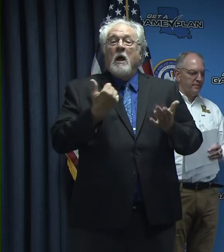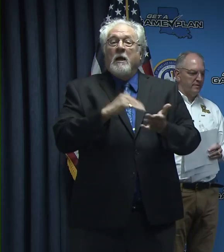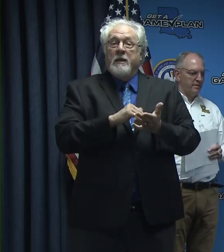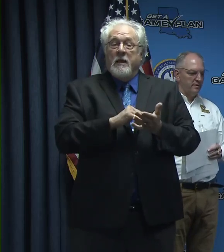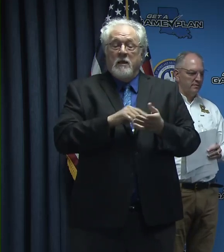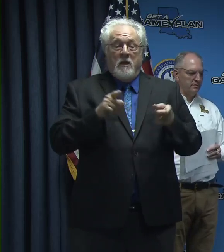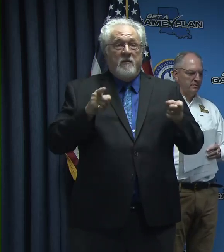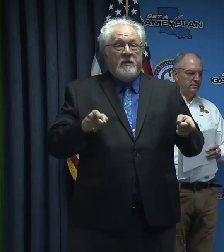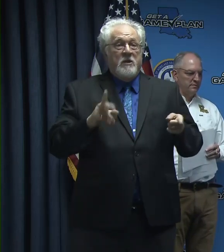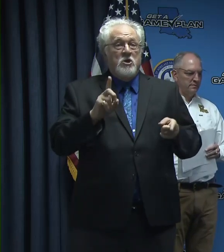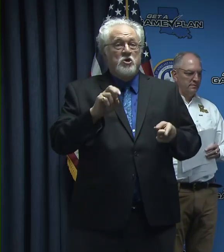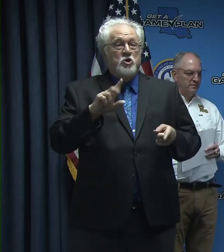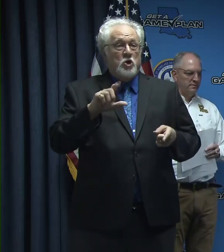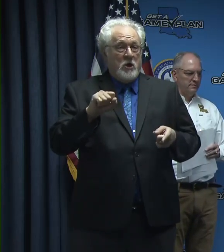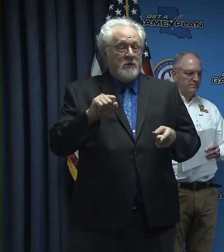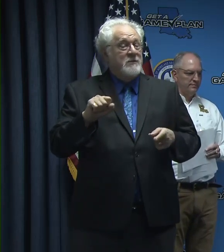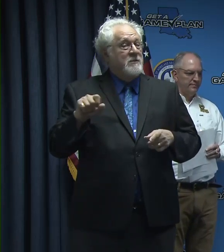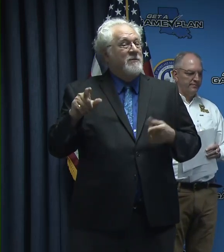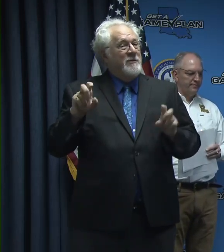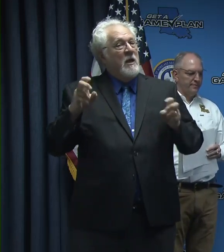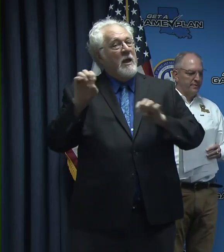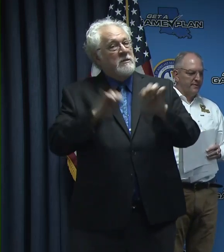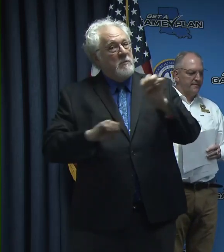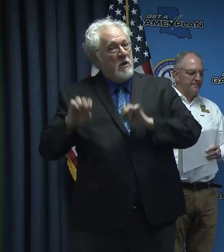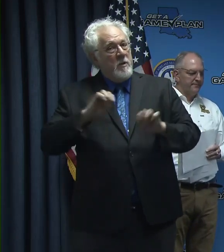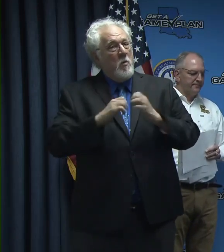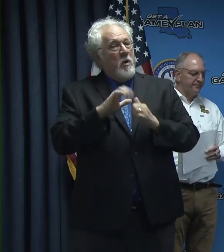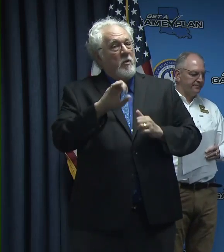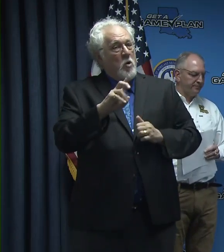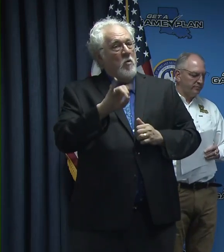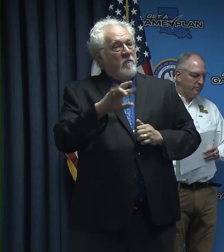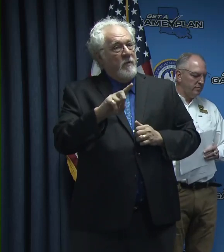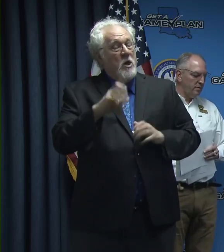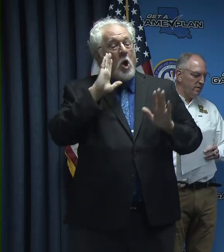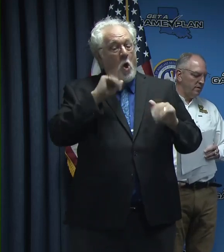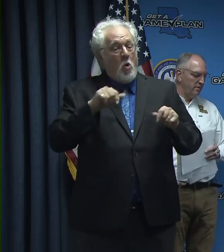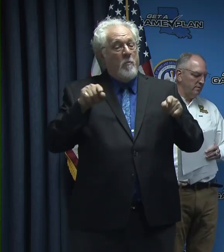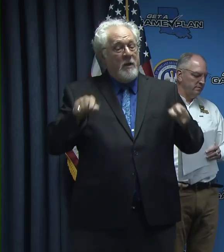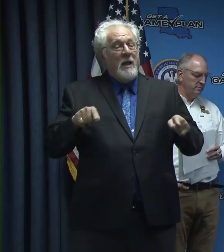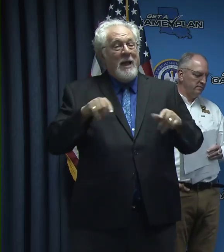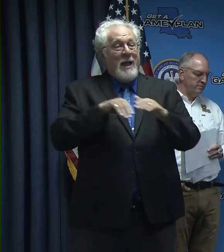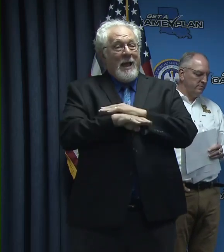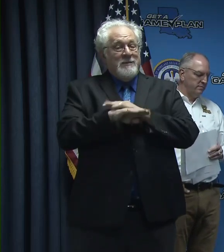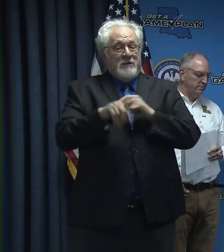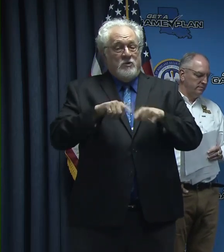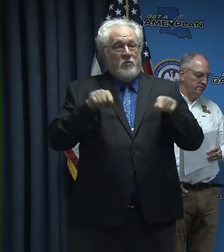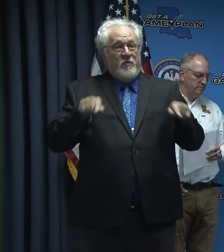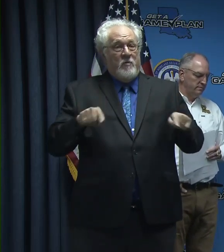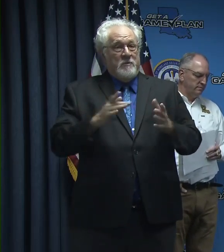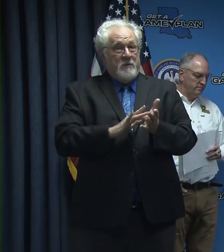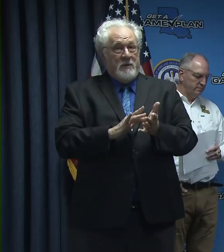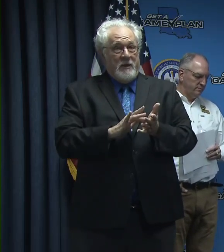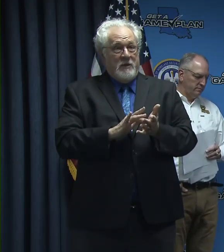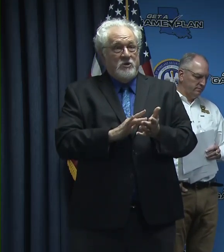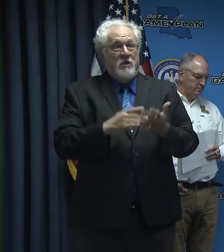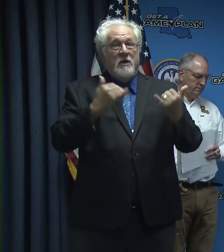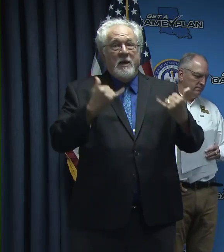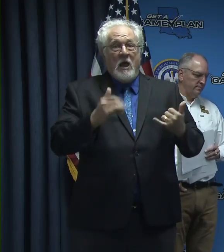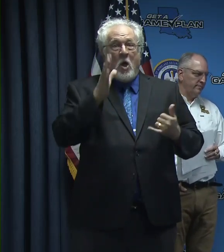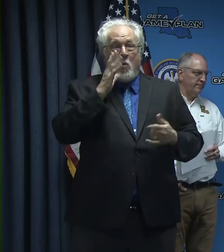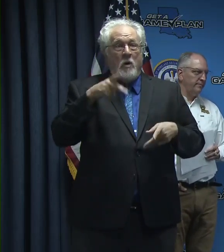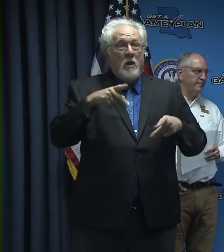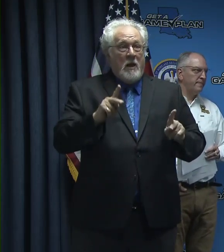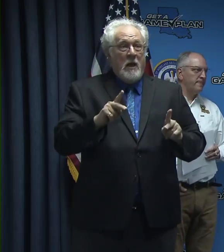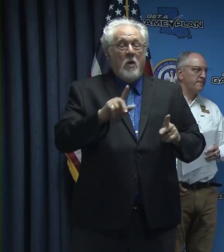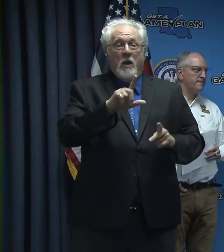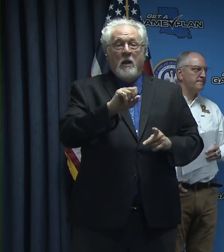these drugs are in an experimental phase, it is our hope that the access to these drugs now will allow